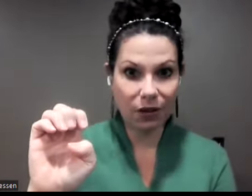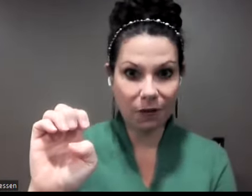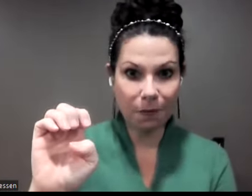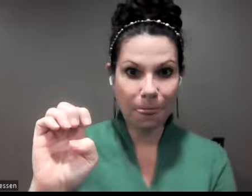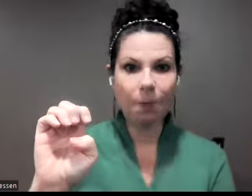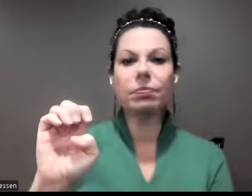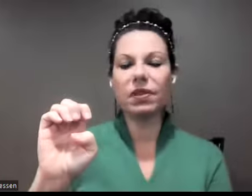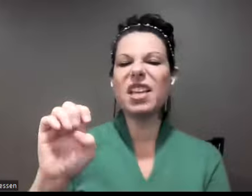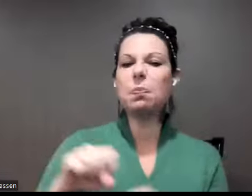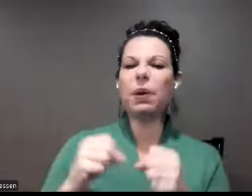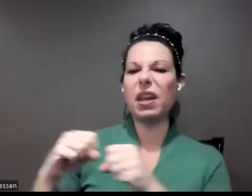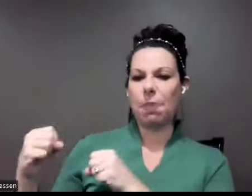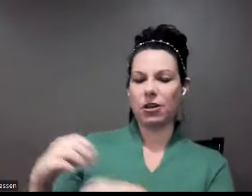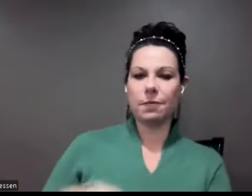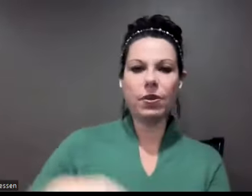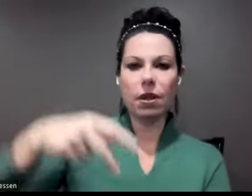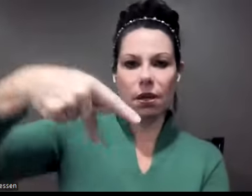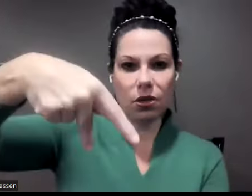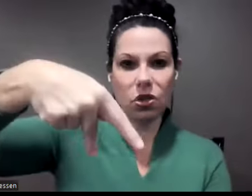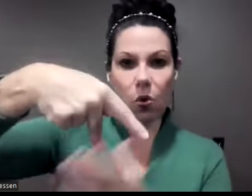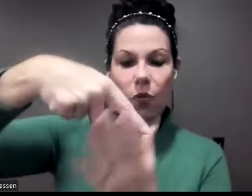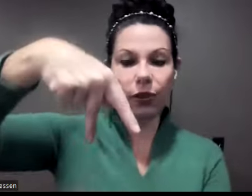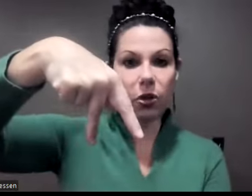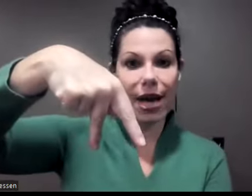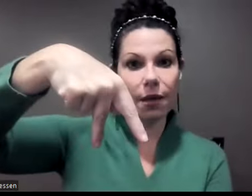popsicle. Let's break it apart. So hopefully you got the